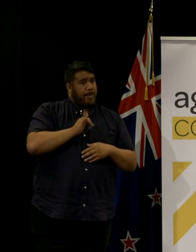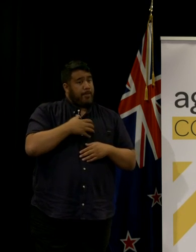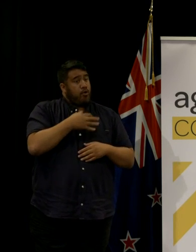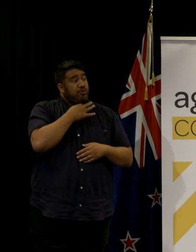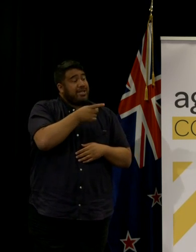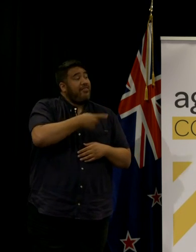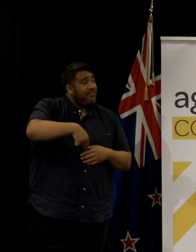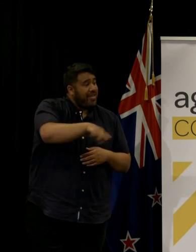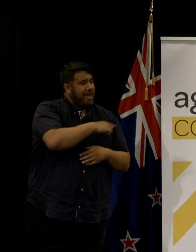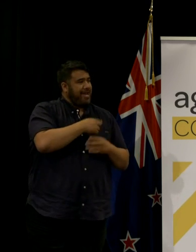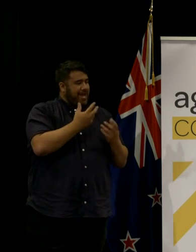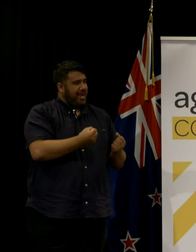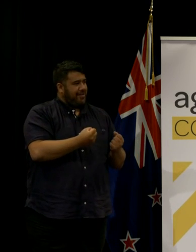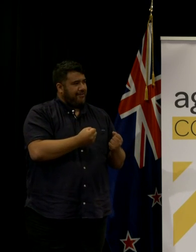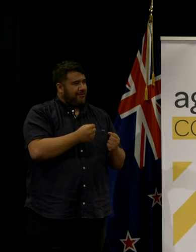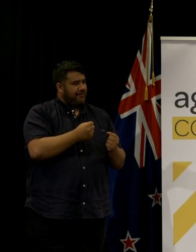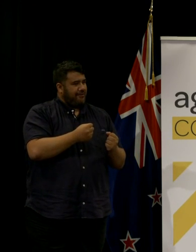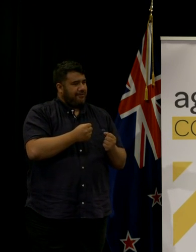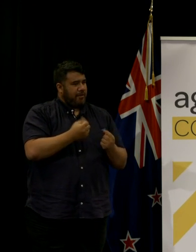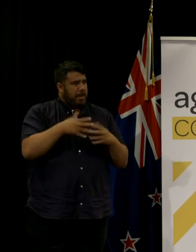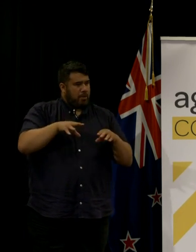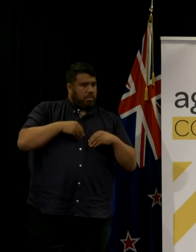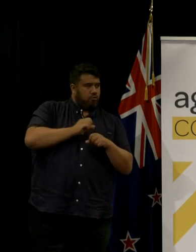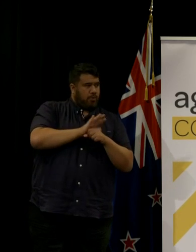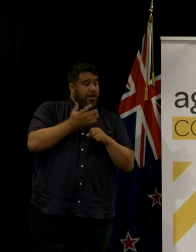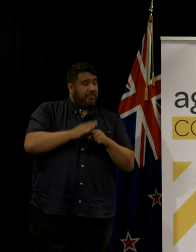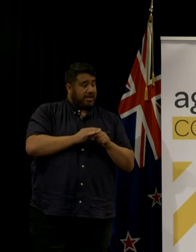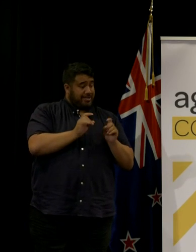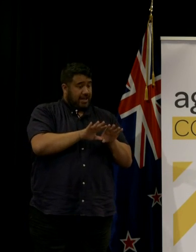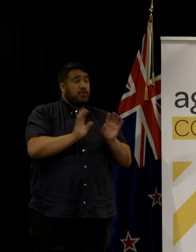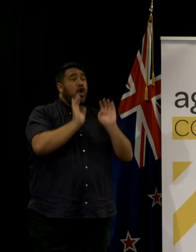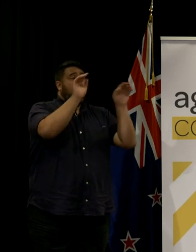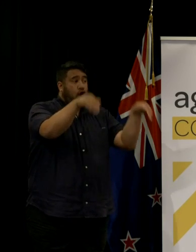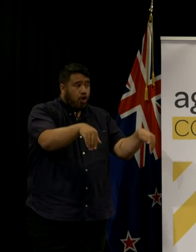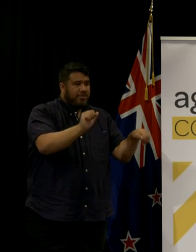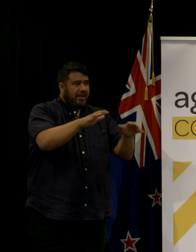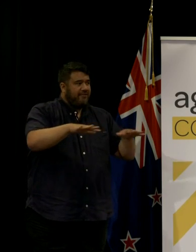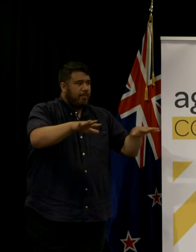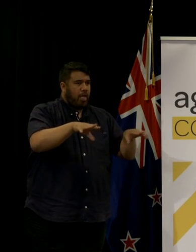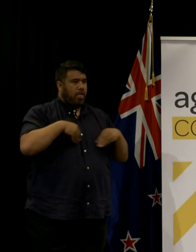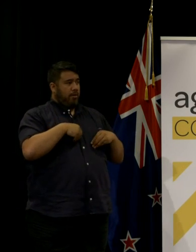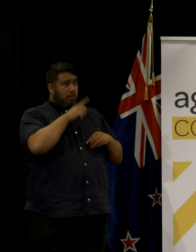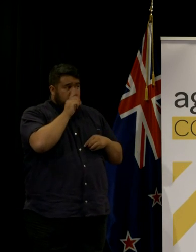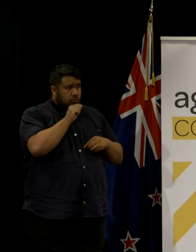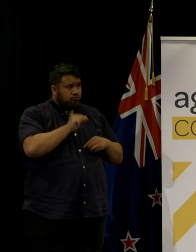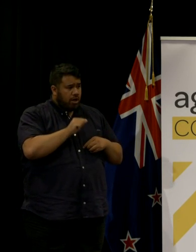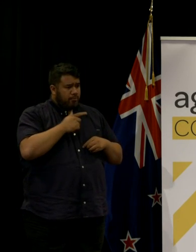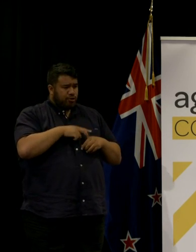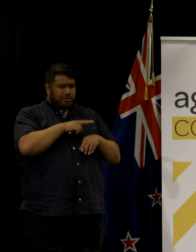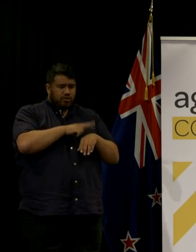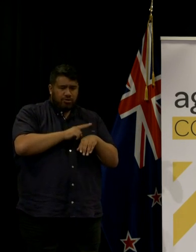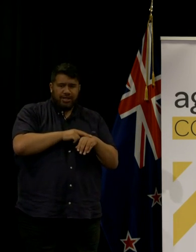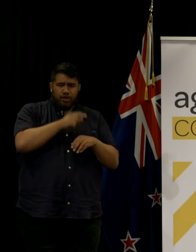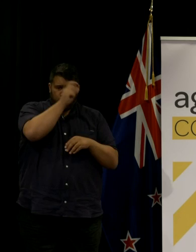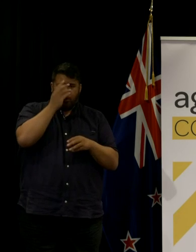them when they then go home and are in their bubble at home? Because they are being potentially exposed, aren't they? They are potentially being exposed,